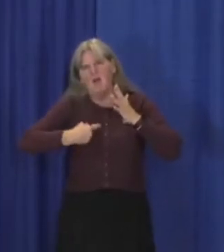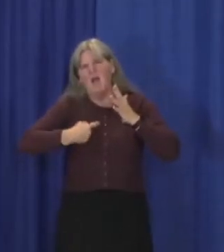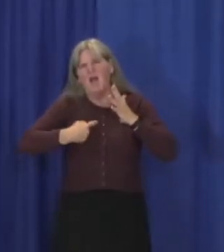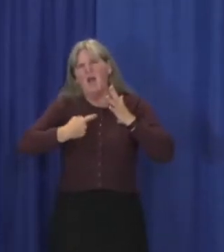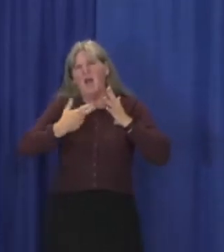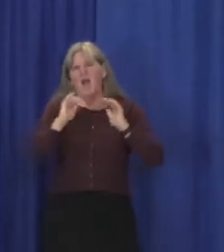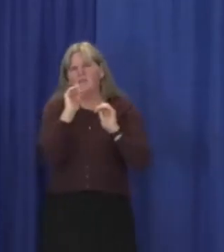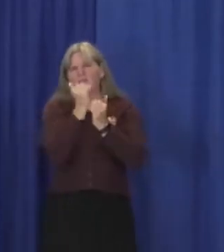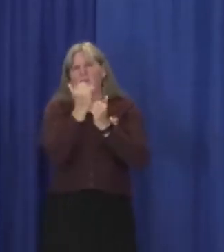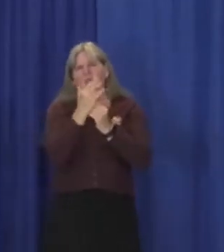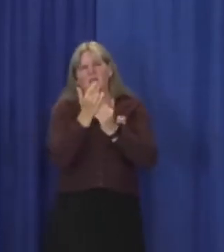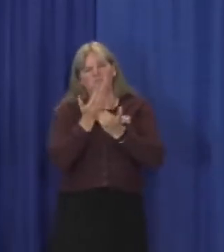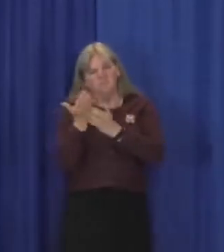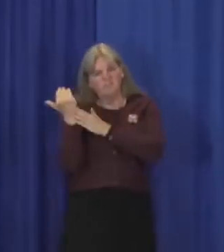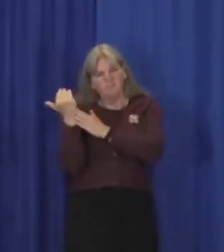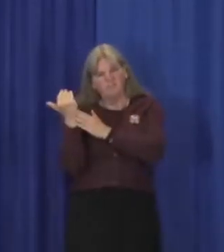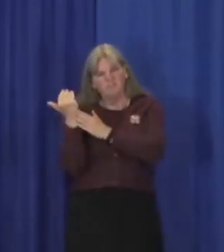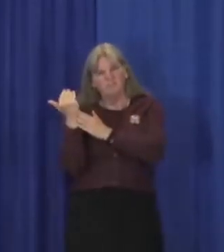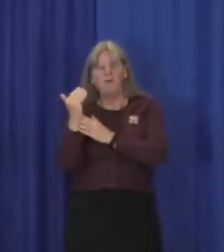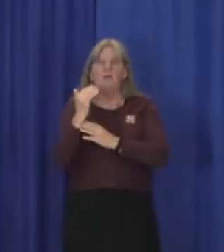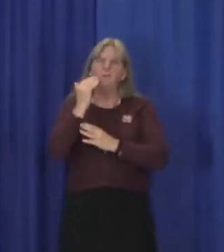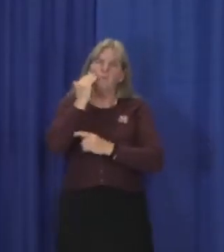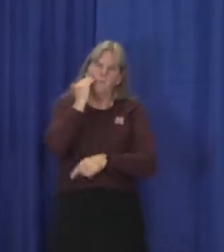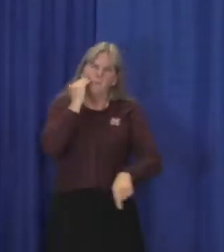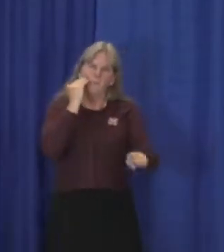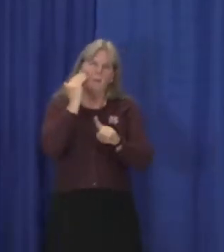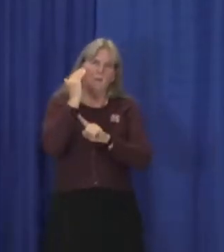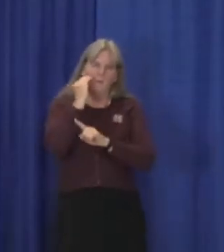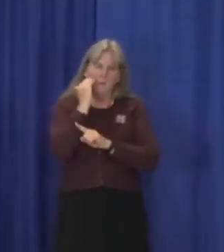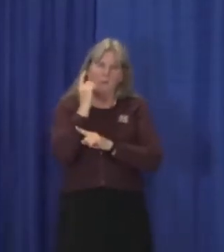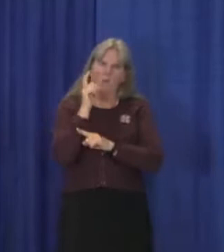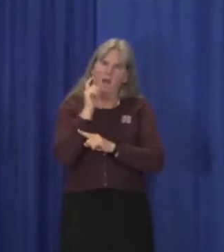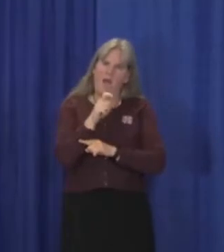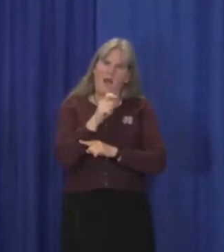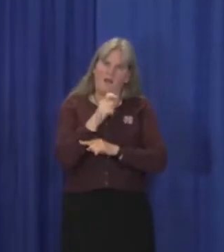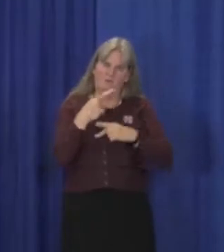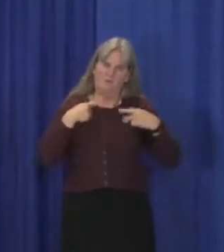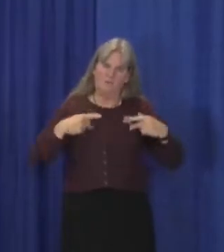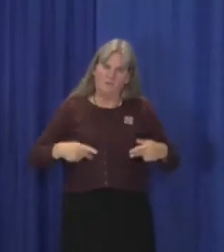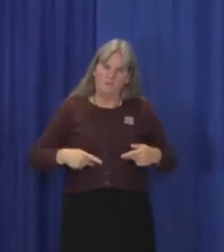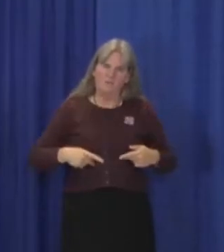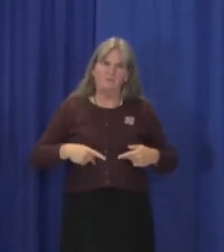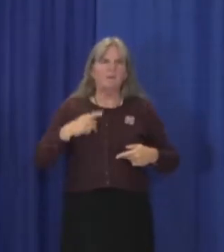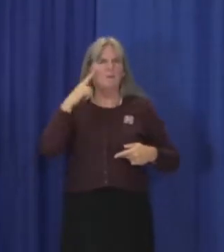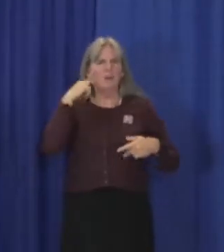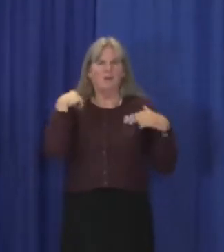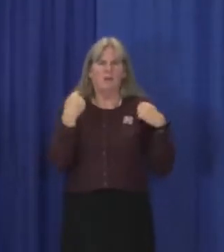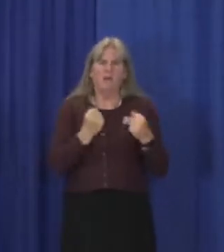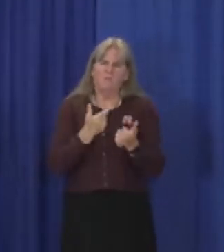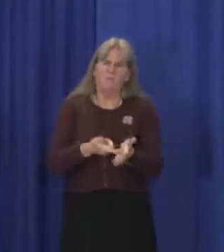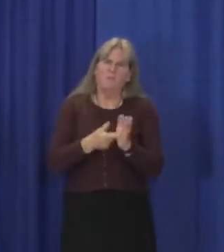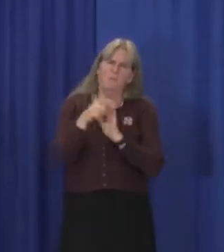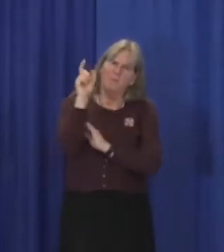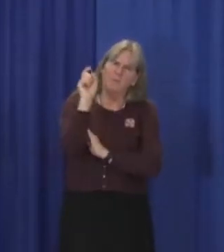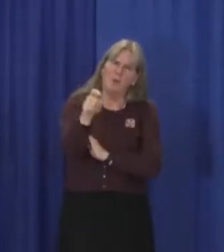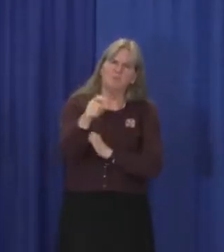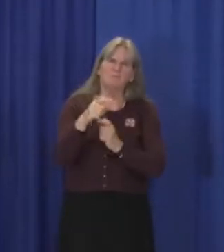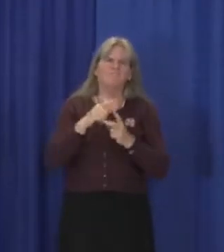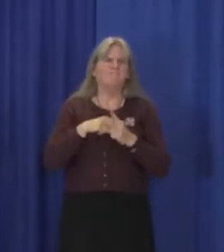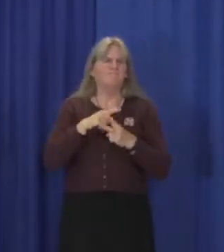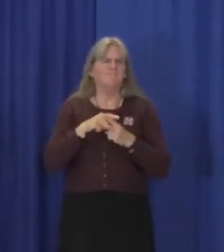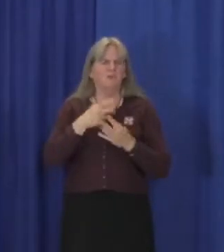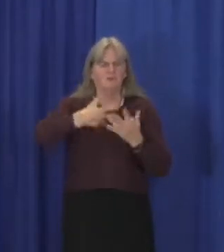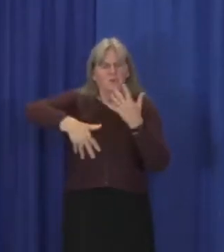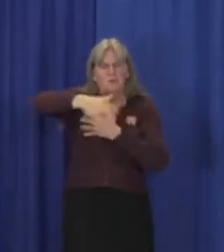risk of infection. We know that we need strong physical and mental health. We need strong